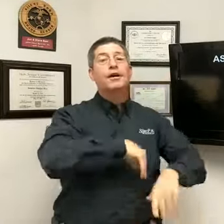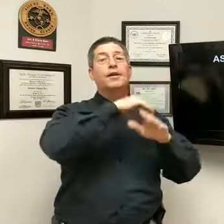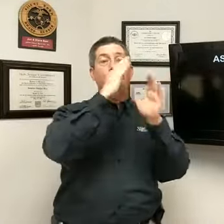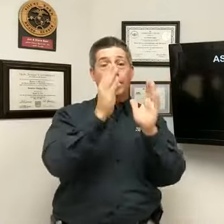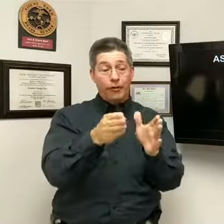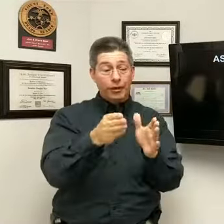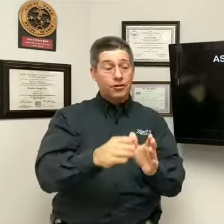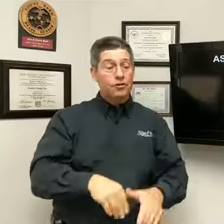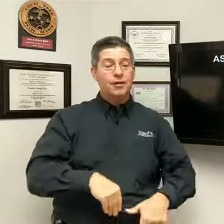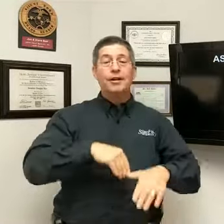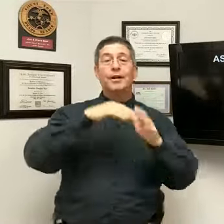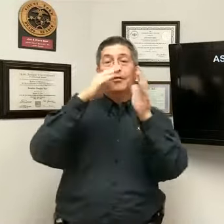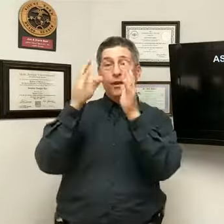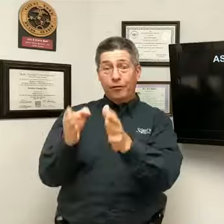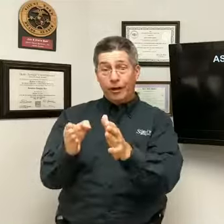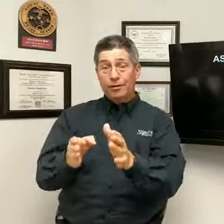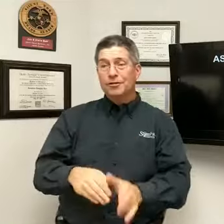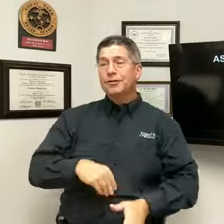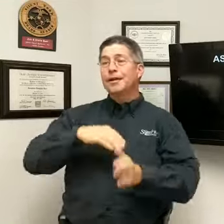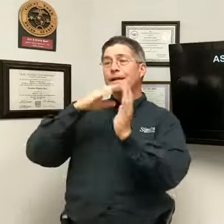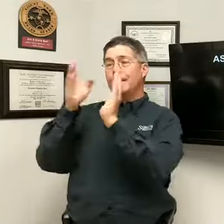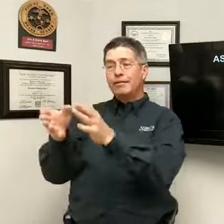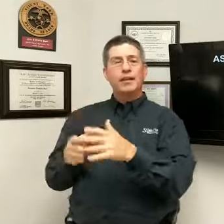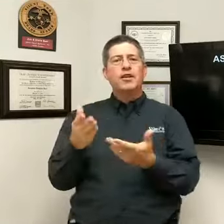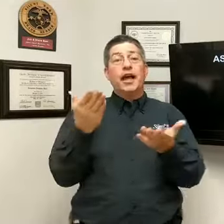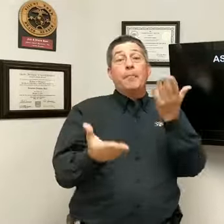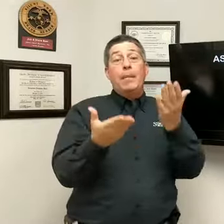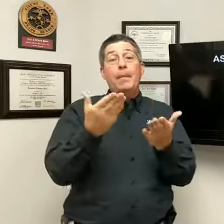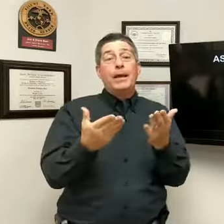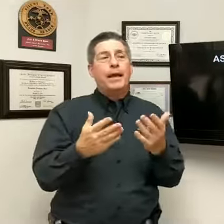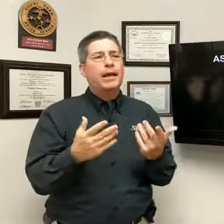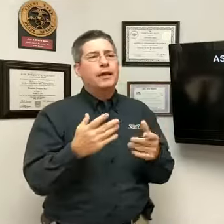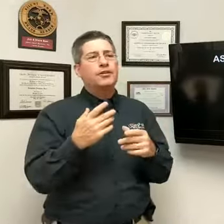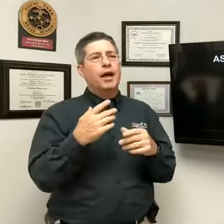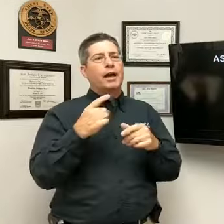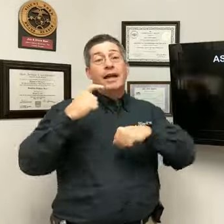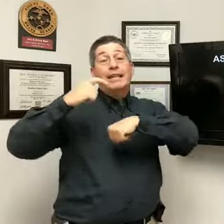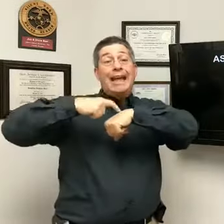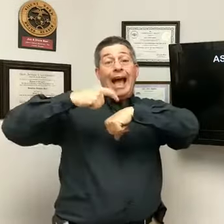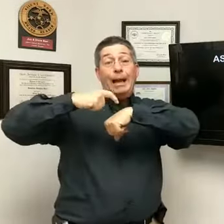then this, then this, then this. Maybe it is in time